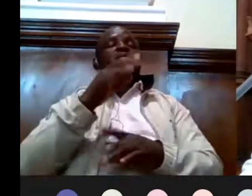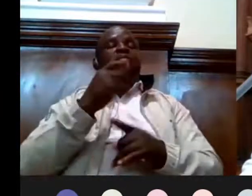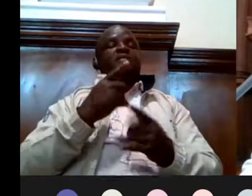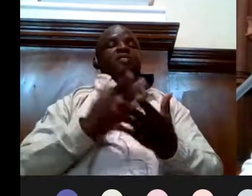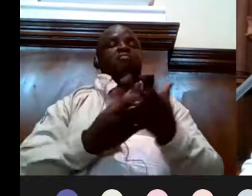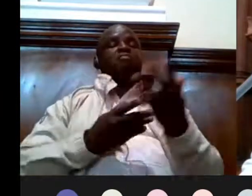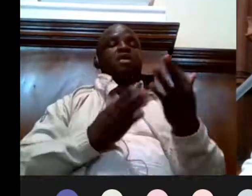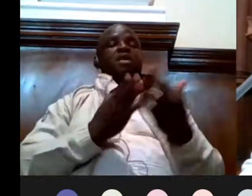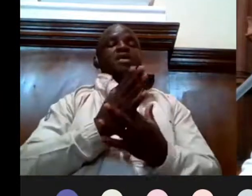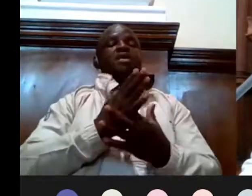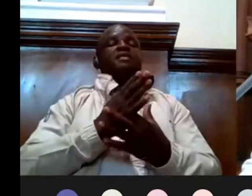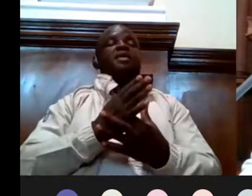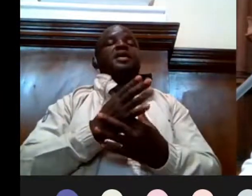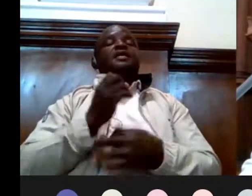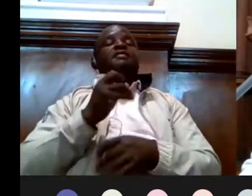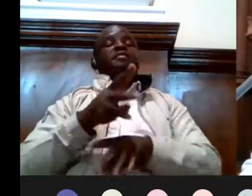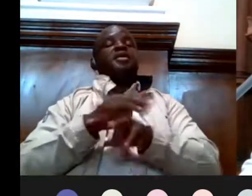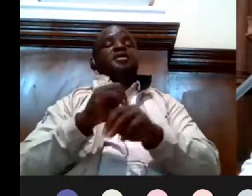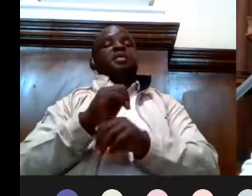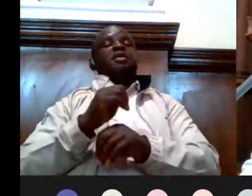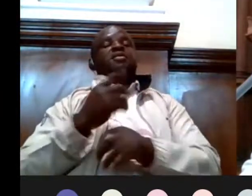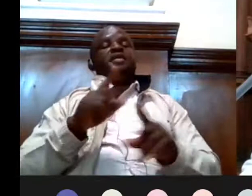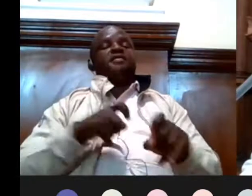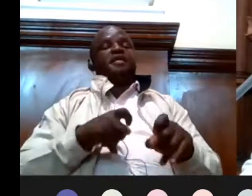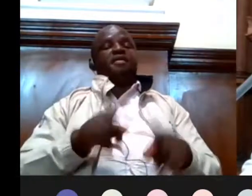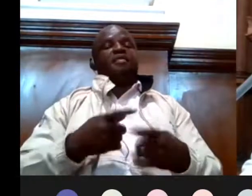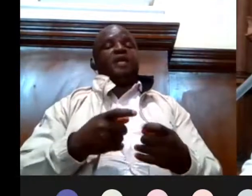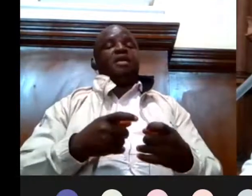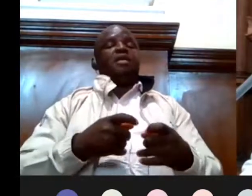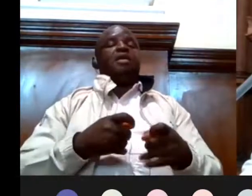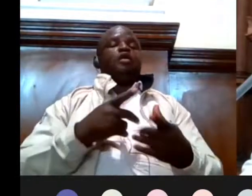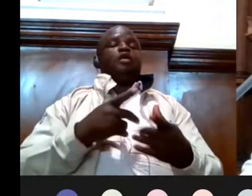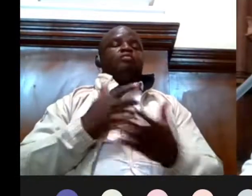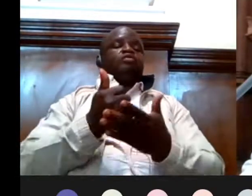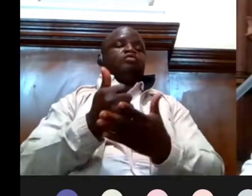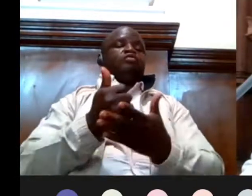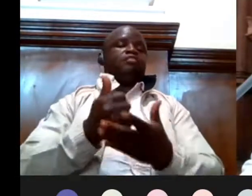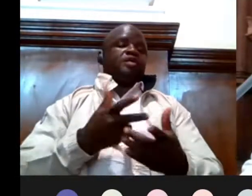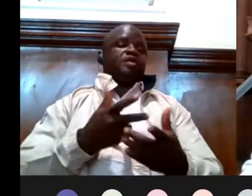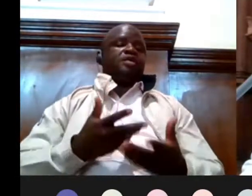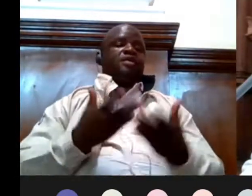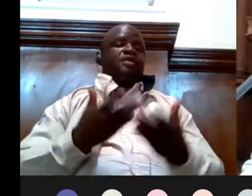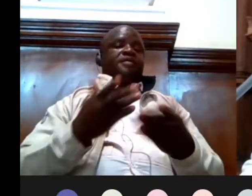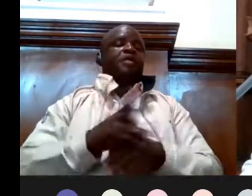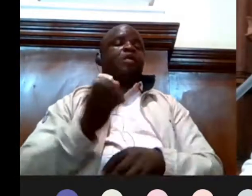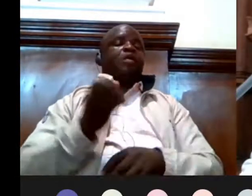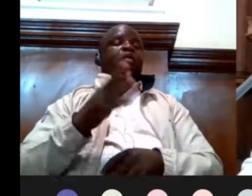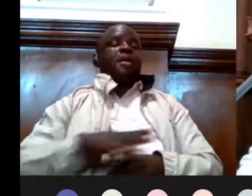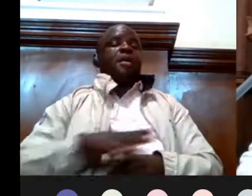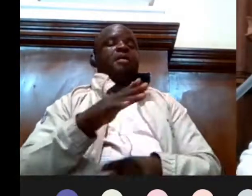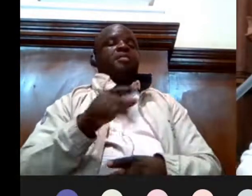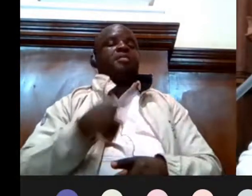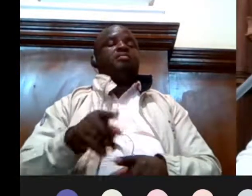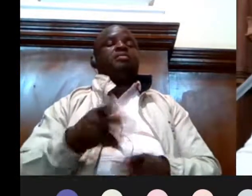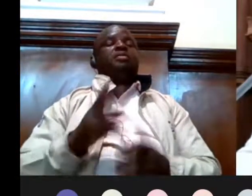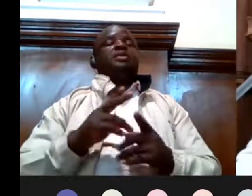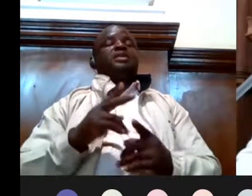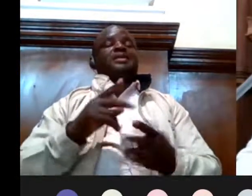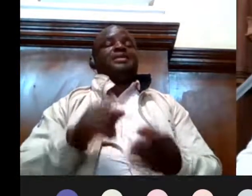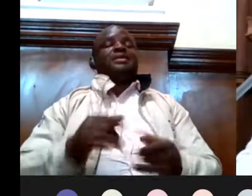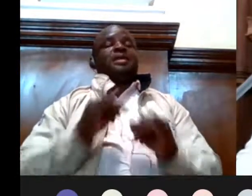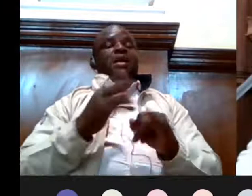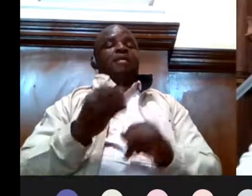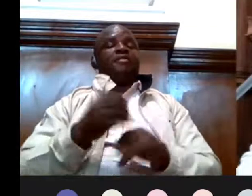to intervene where a municipality cannot deliver basic services or its financial situation is extremely